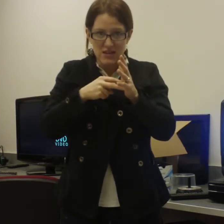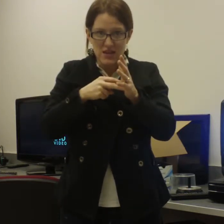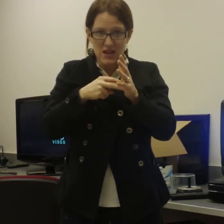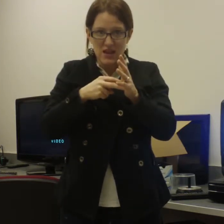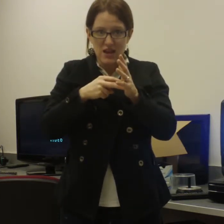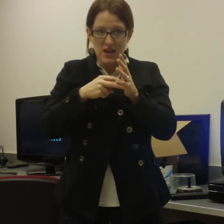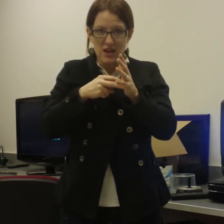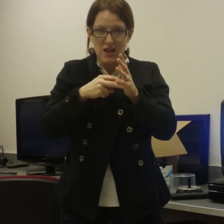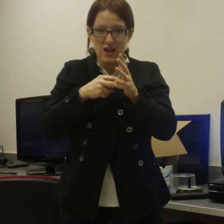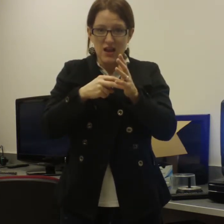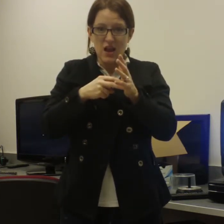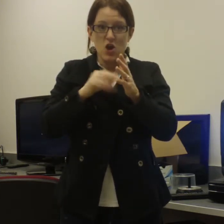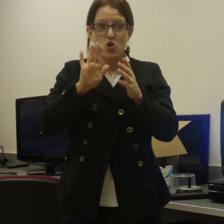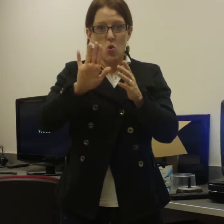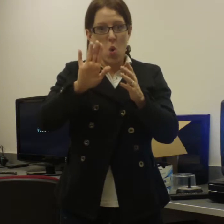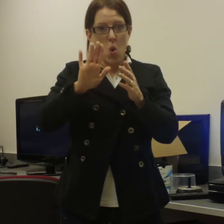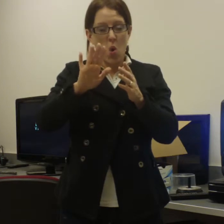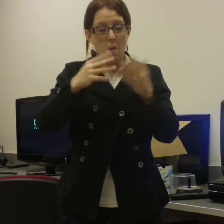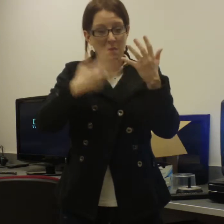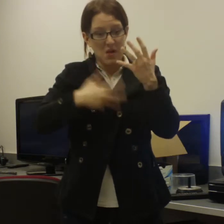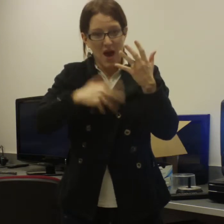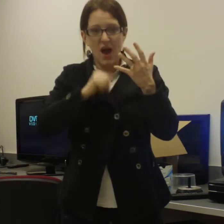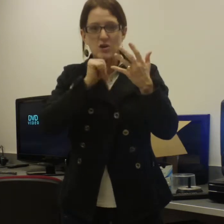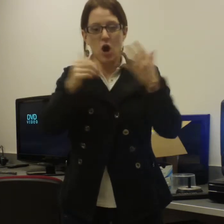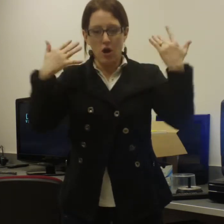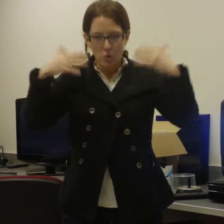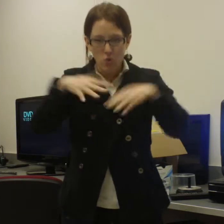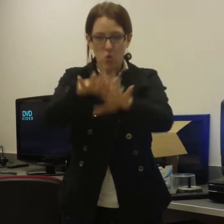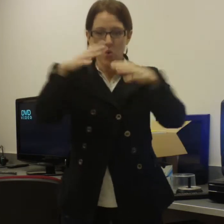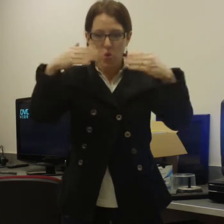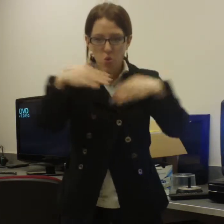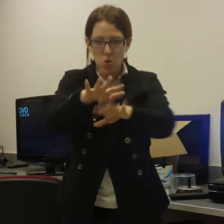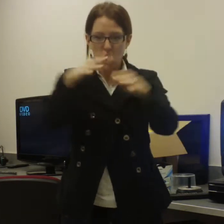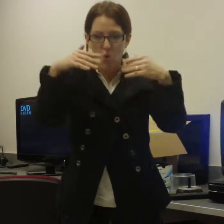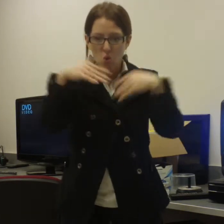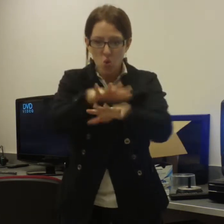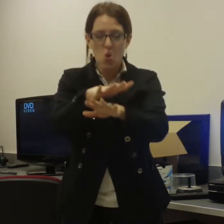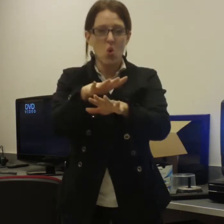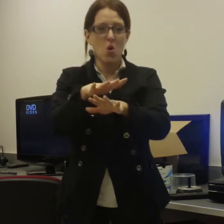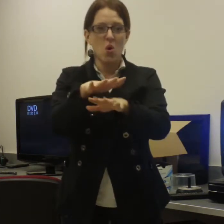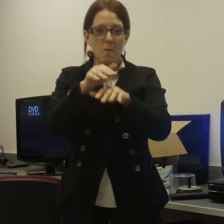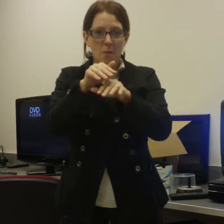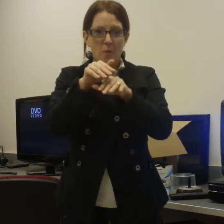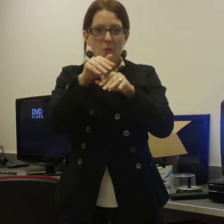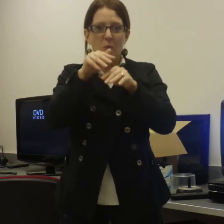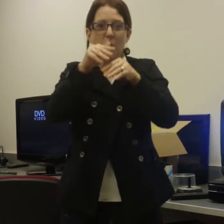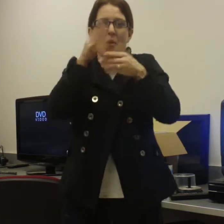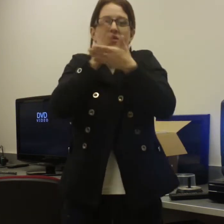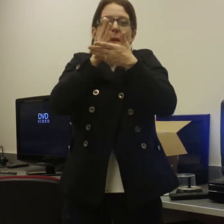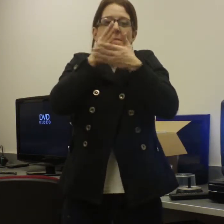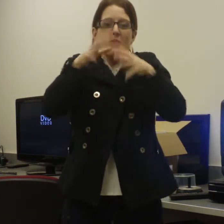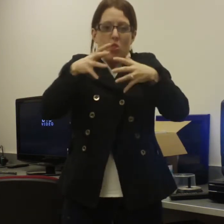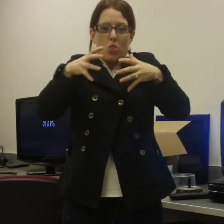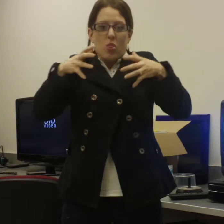tube, that's what the vein is, the tube. And you're just helping basically push the blood through it, helping the flow go along.